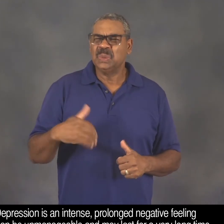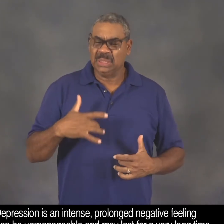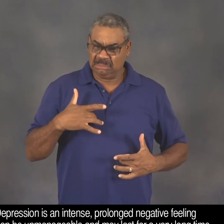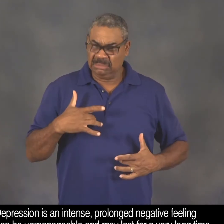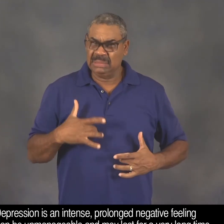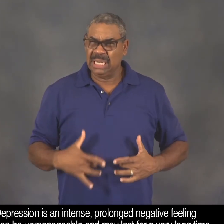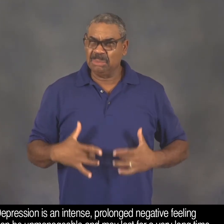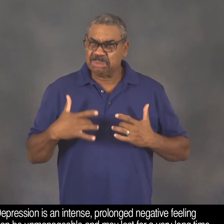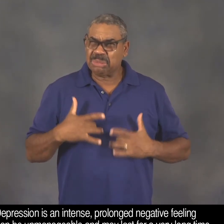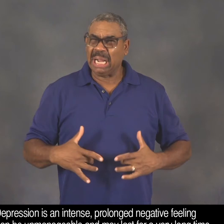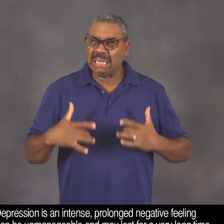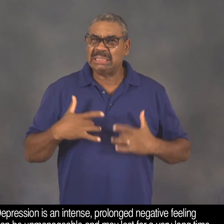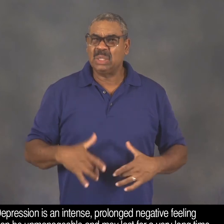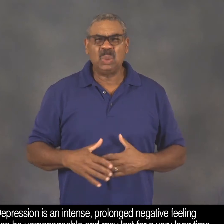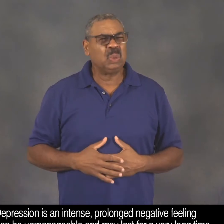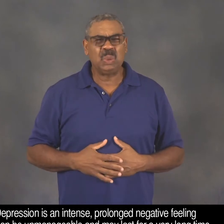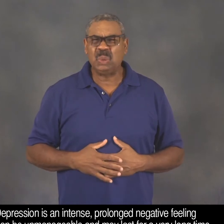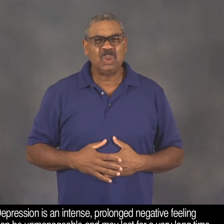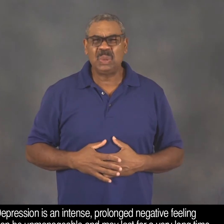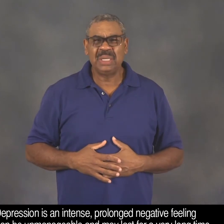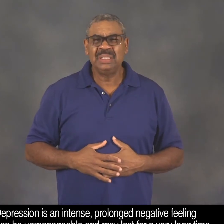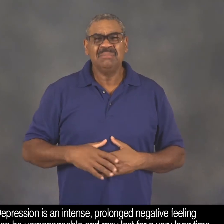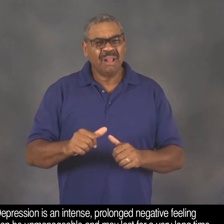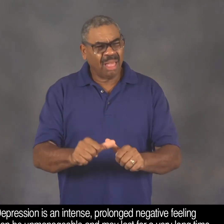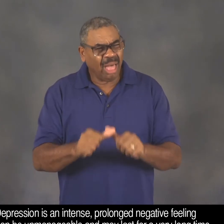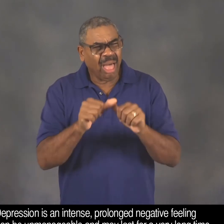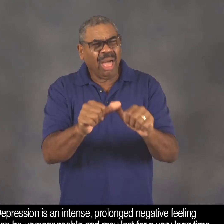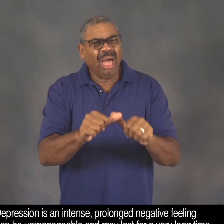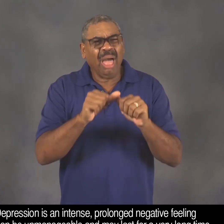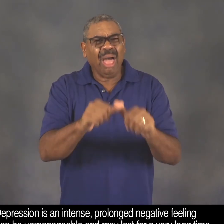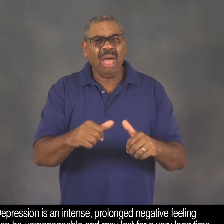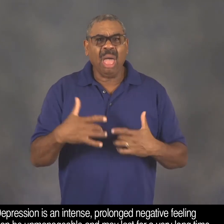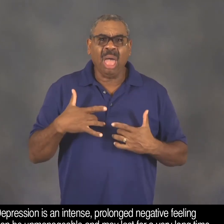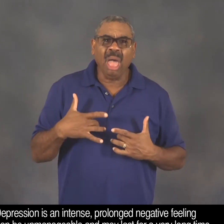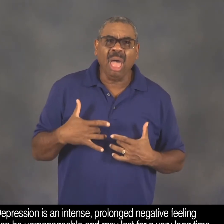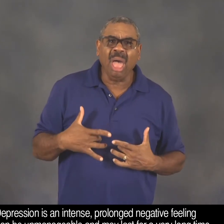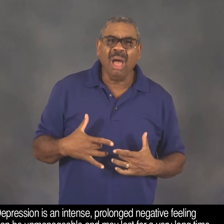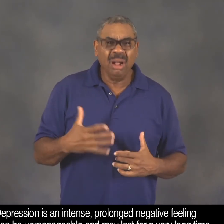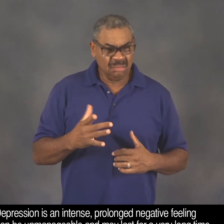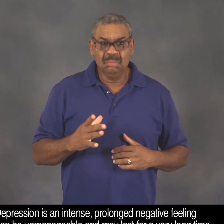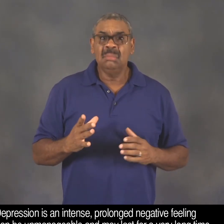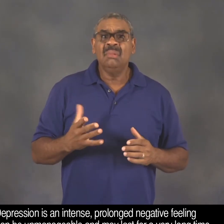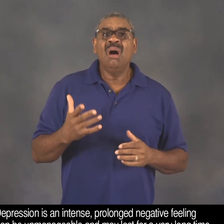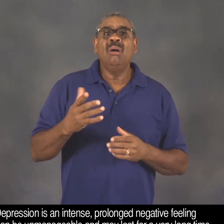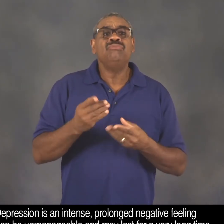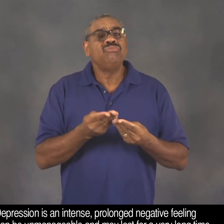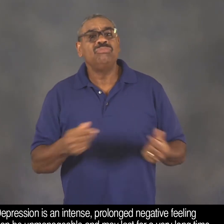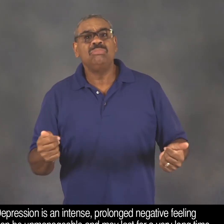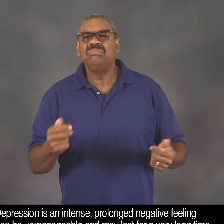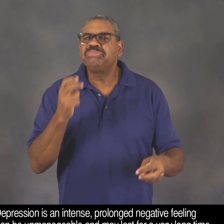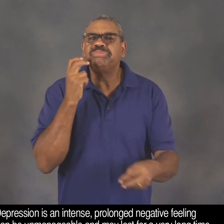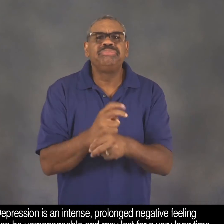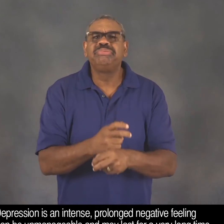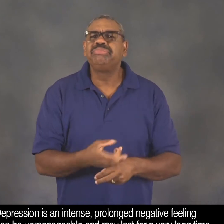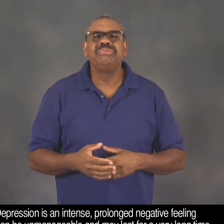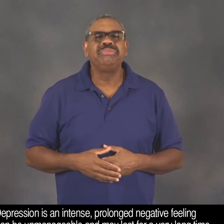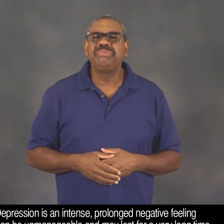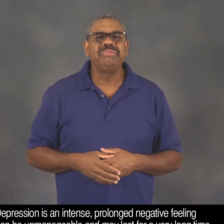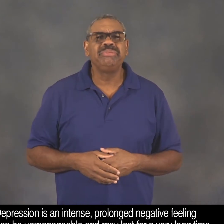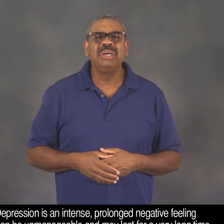is an intense, prolonged negative feeling that can be unmanageable and may last for a very long time.